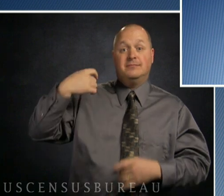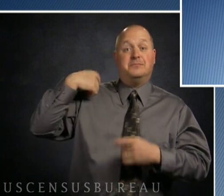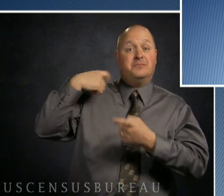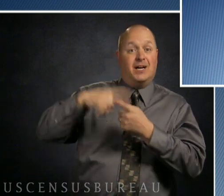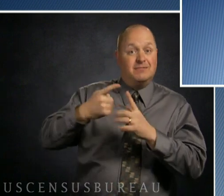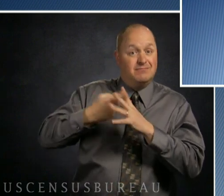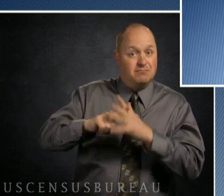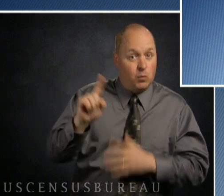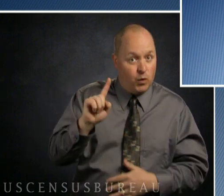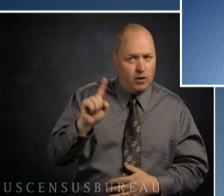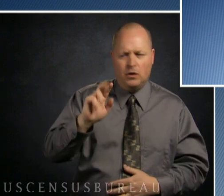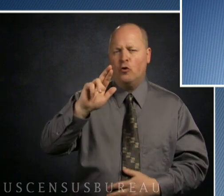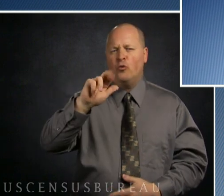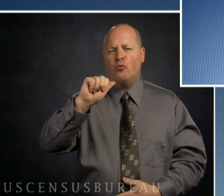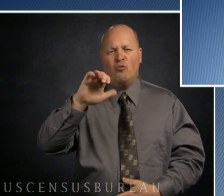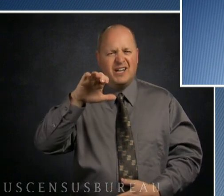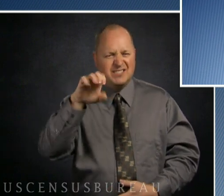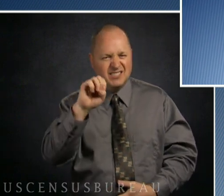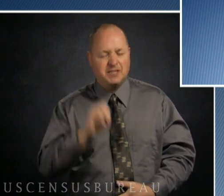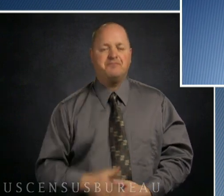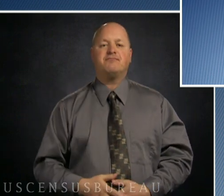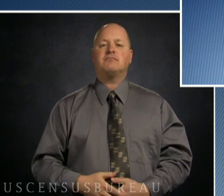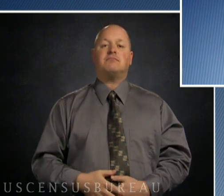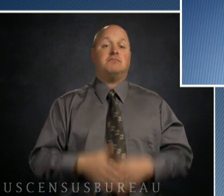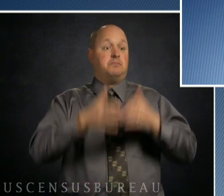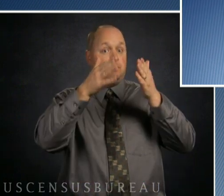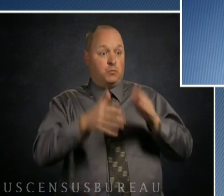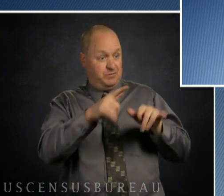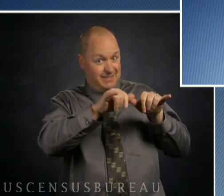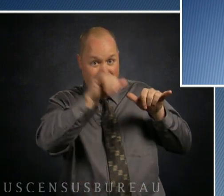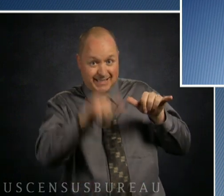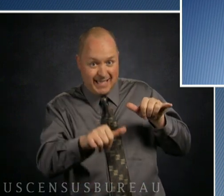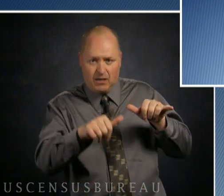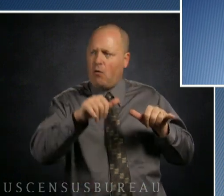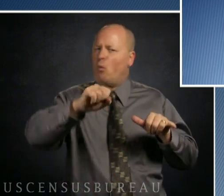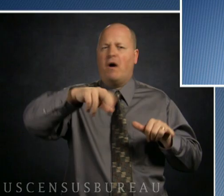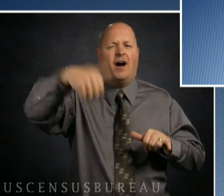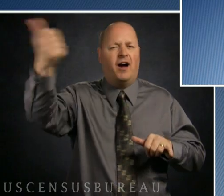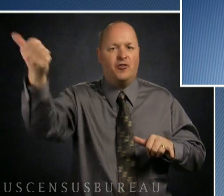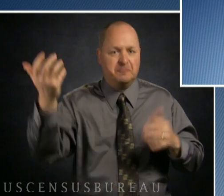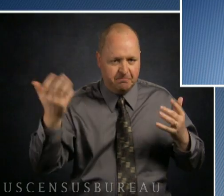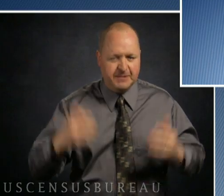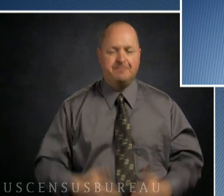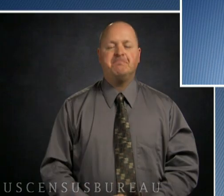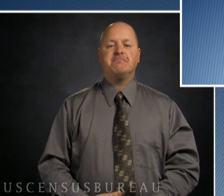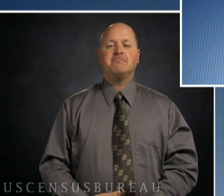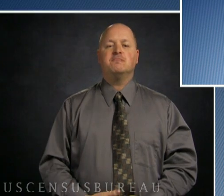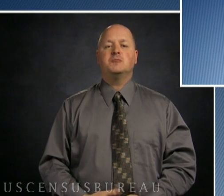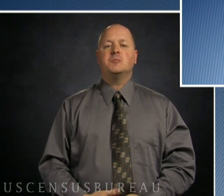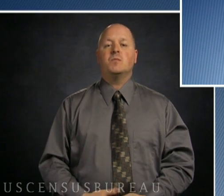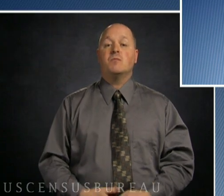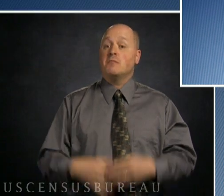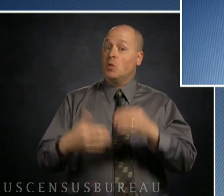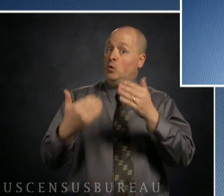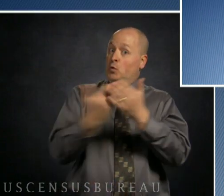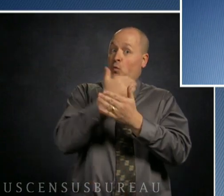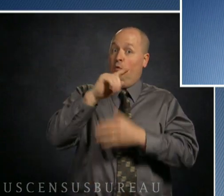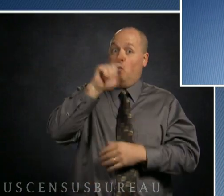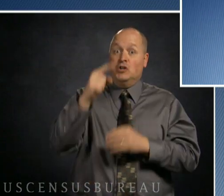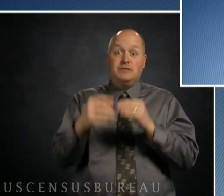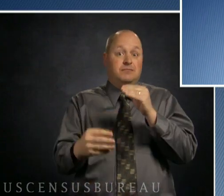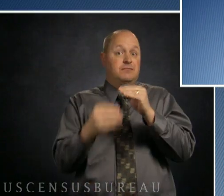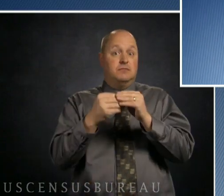and date of birth, Hispanic origin, race, and if the person sometimes lives or stays somewhere else. The